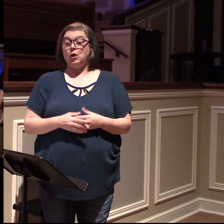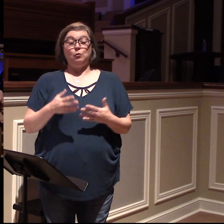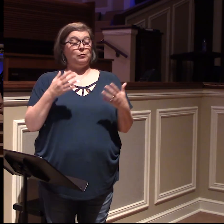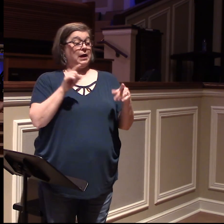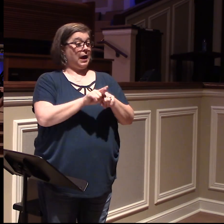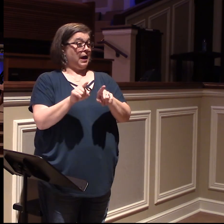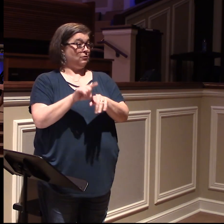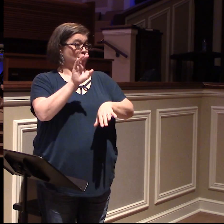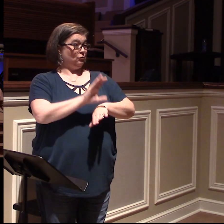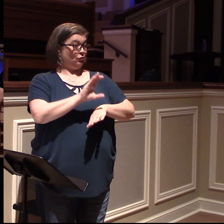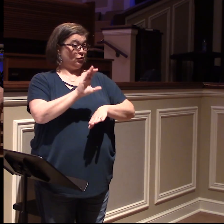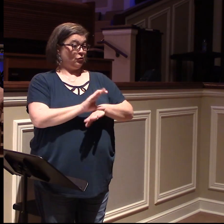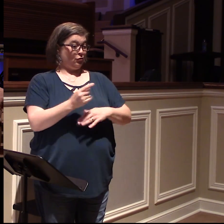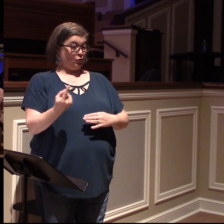church,